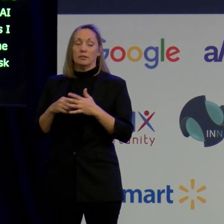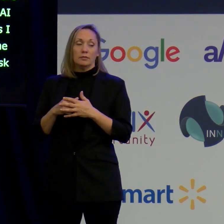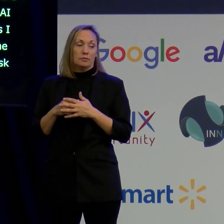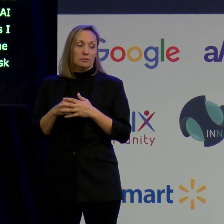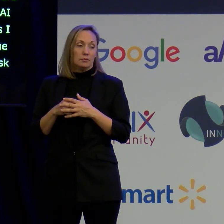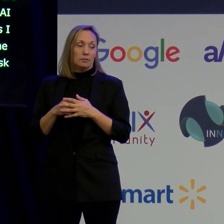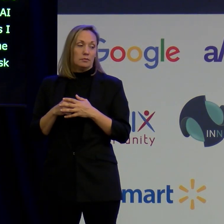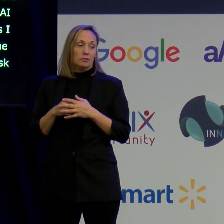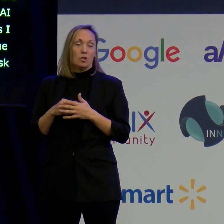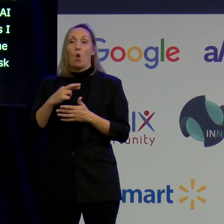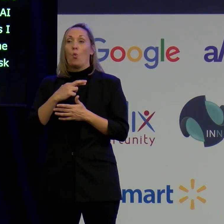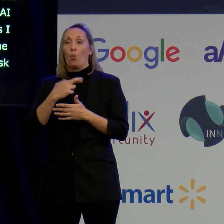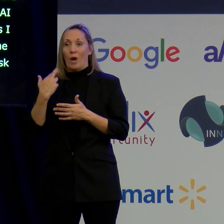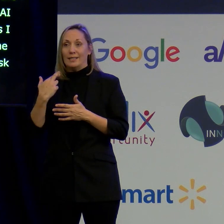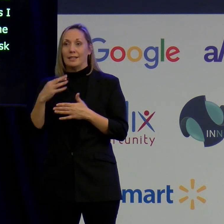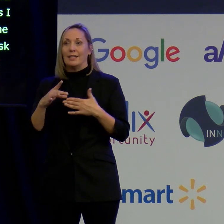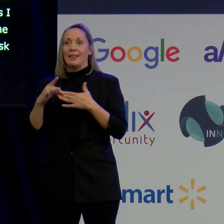right now.